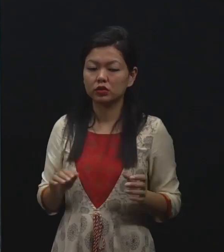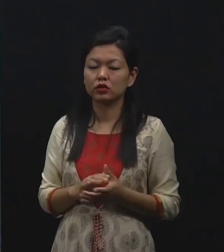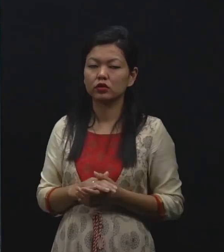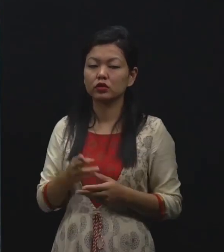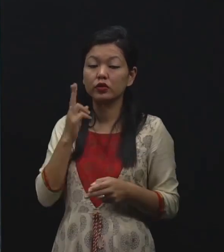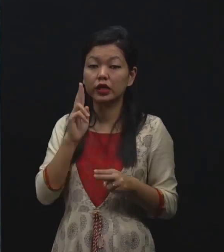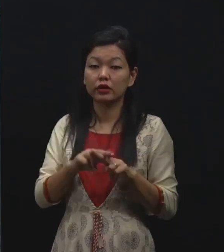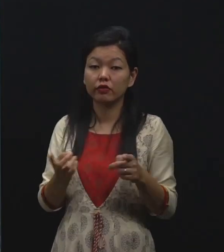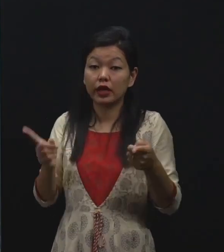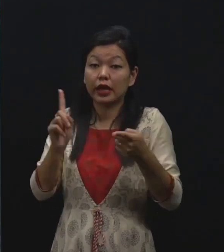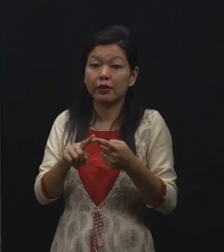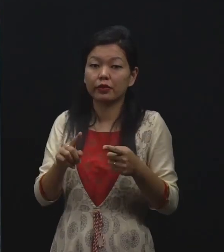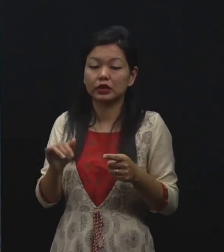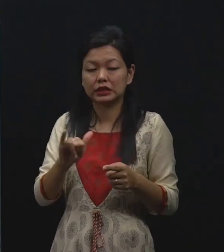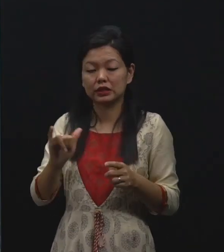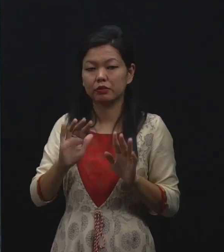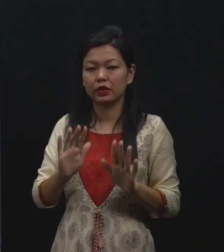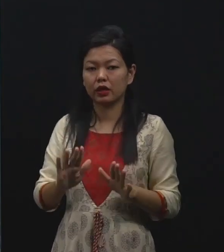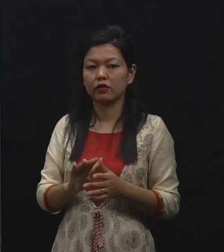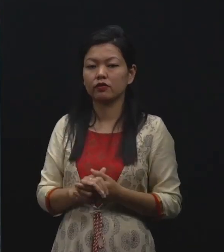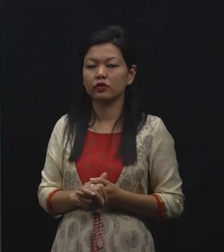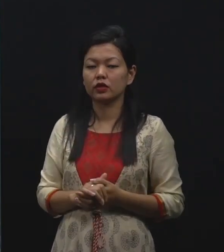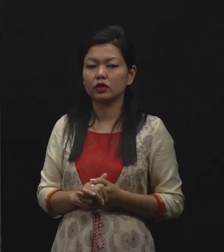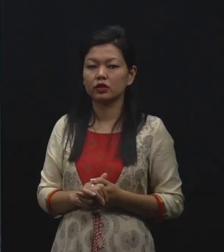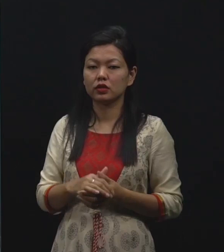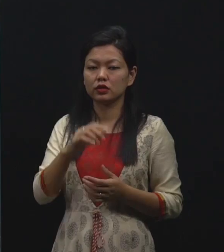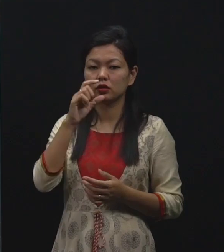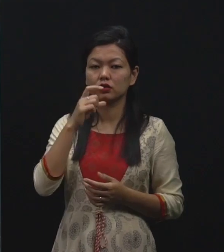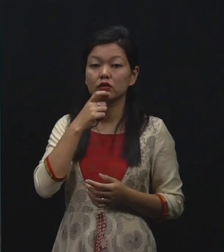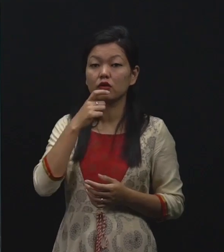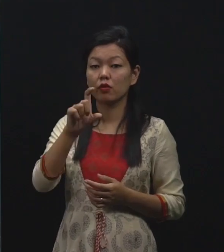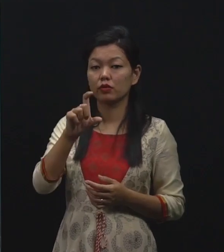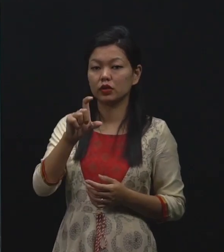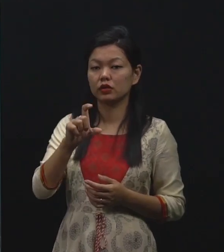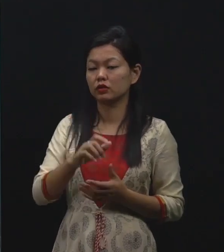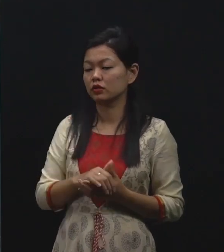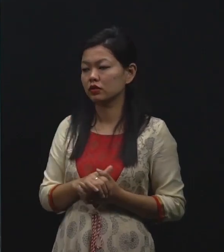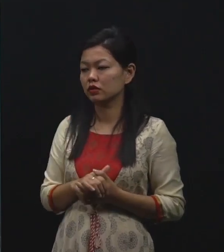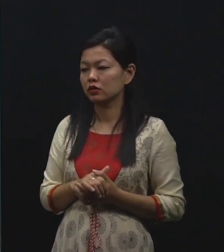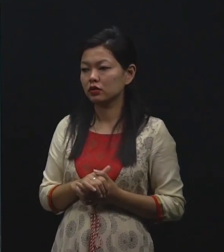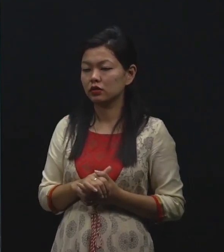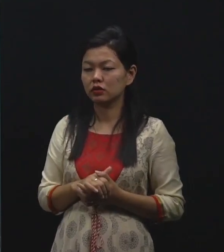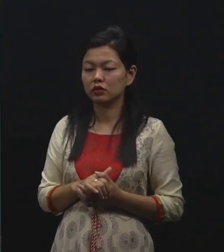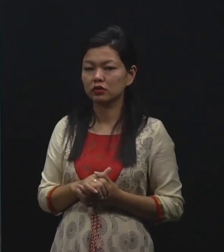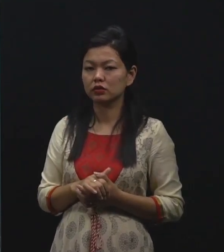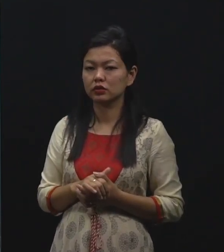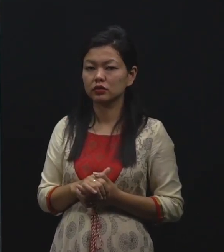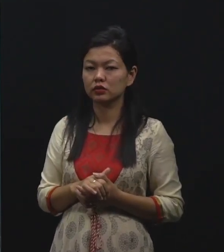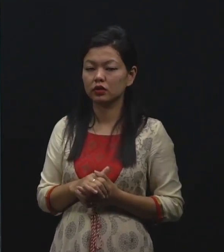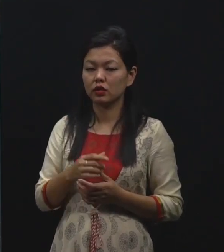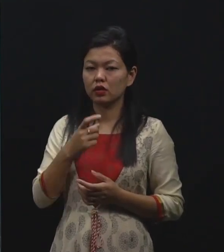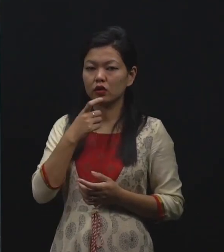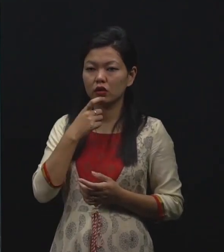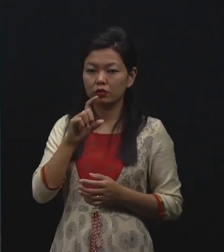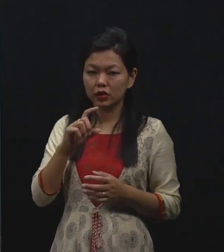do, if the officer in charge does not accept the FIR, then this person, the informant, he can